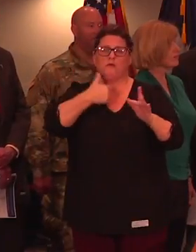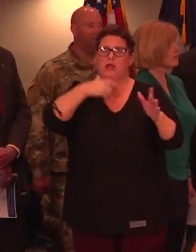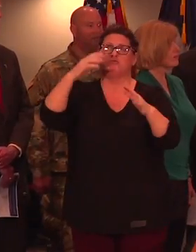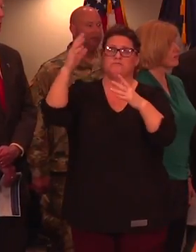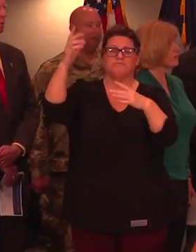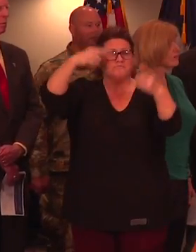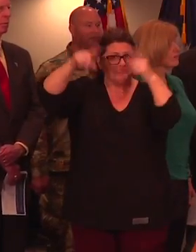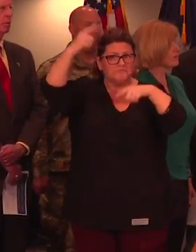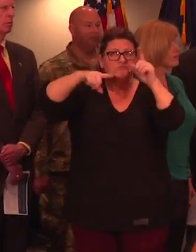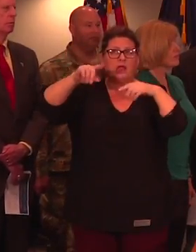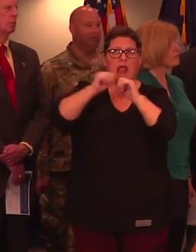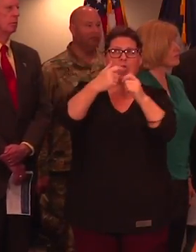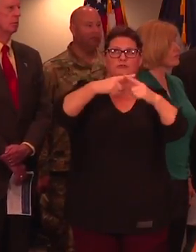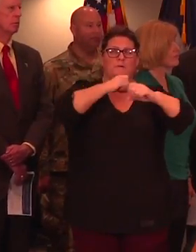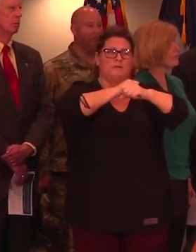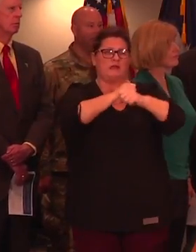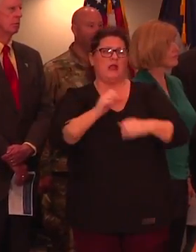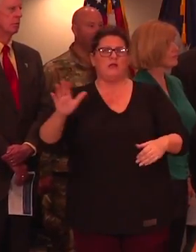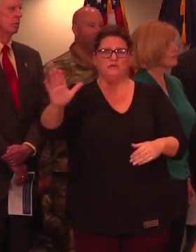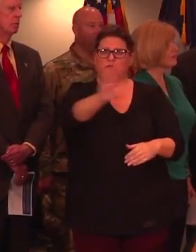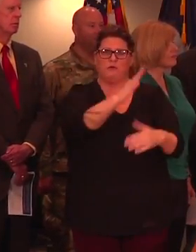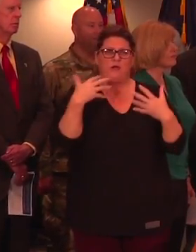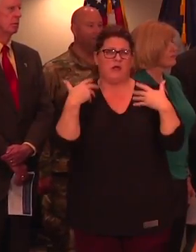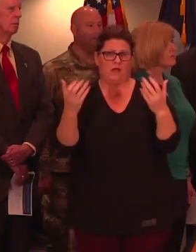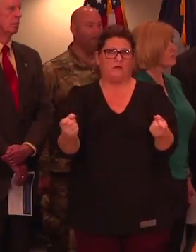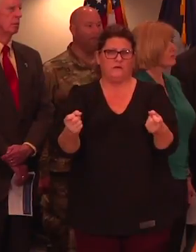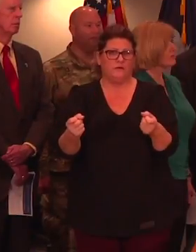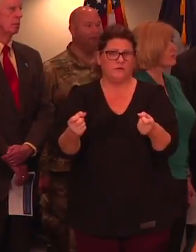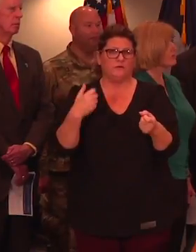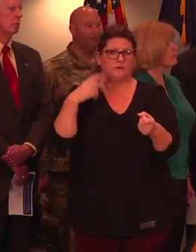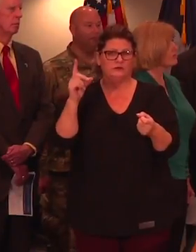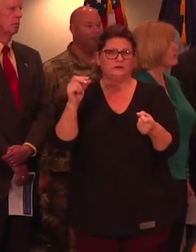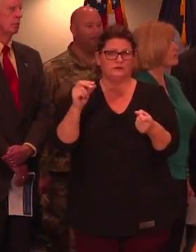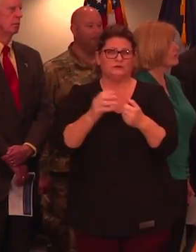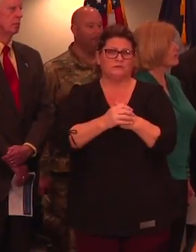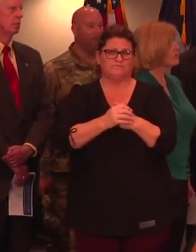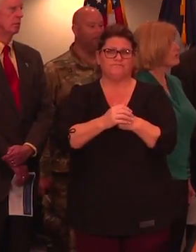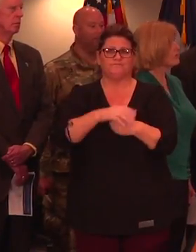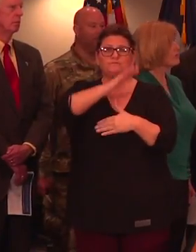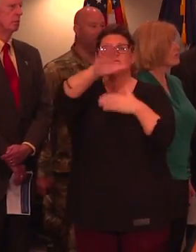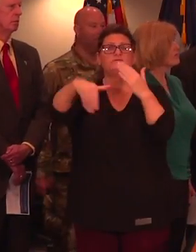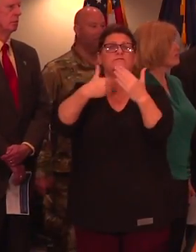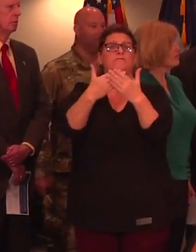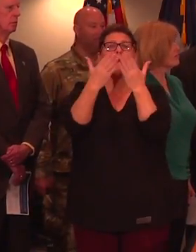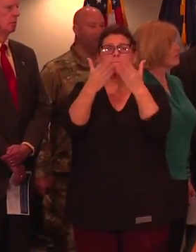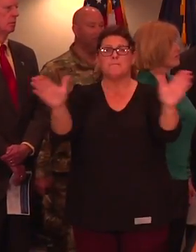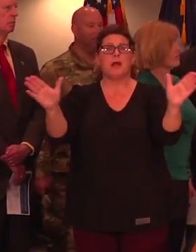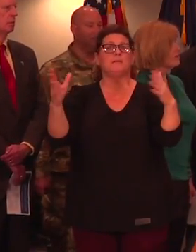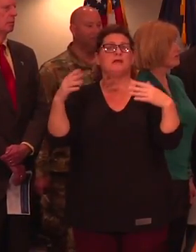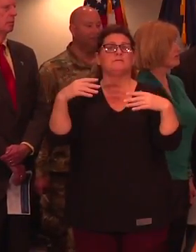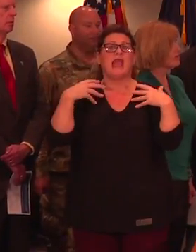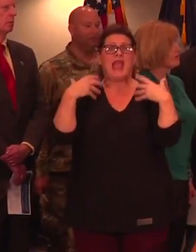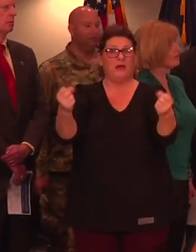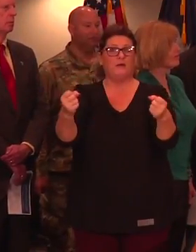to best protect the health of the residents of South Carolina. And I would like to thank all of our public health professionals who